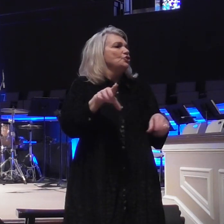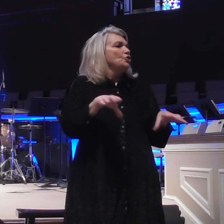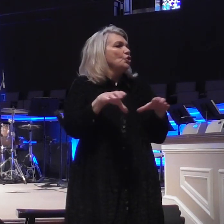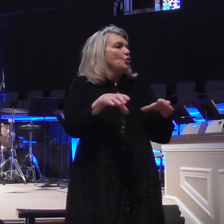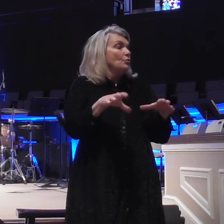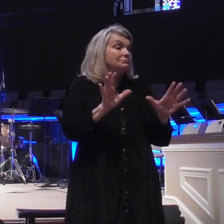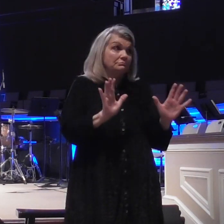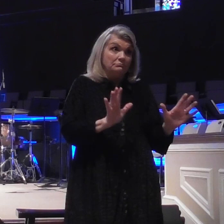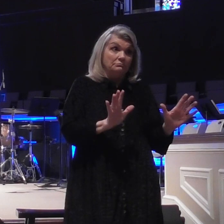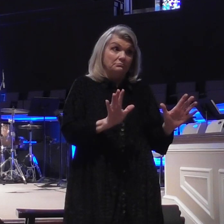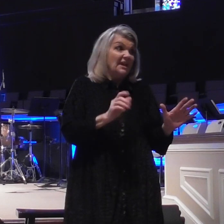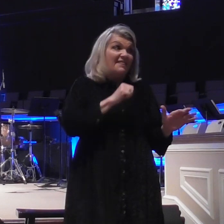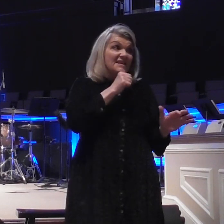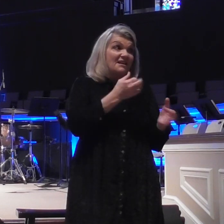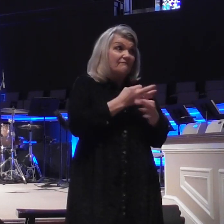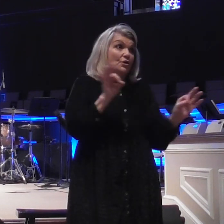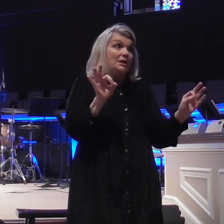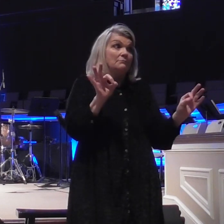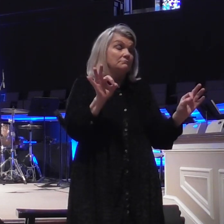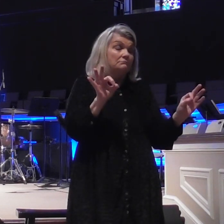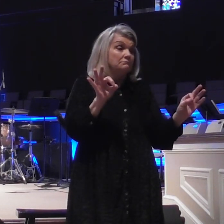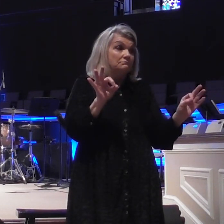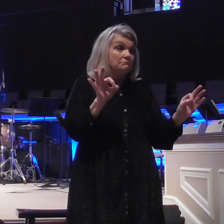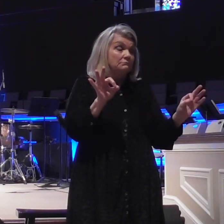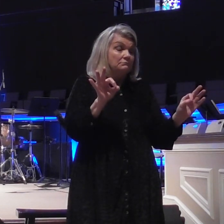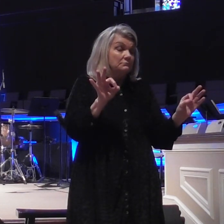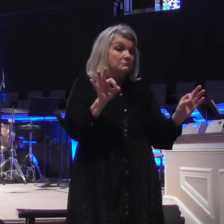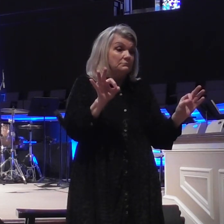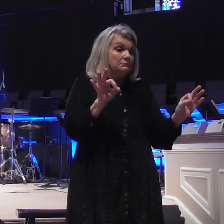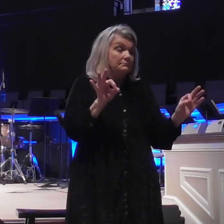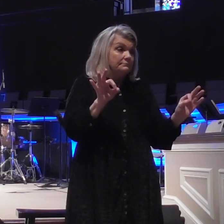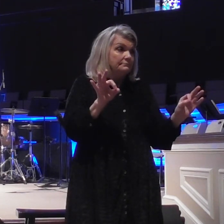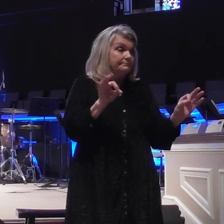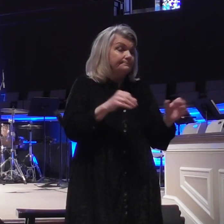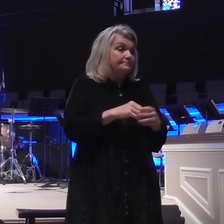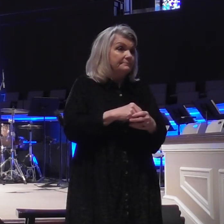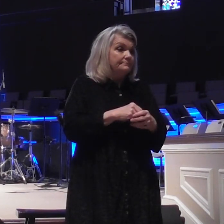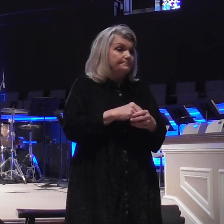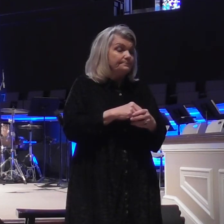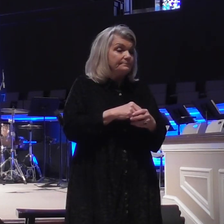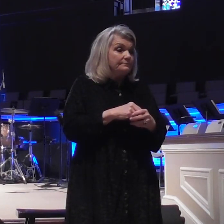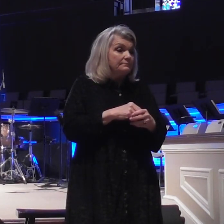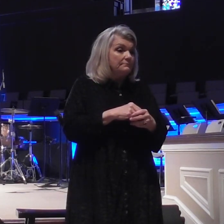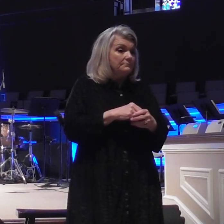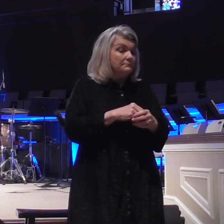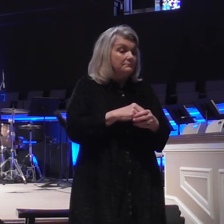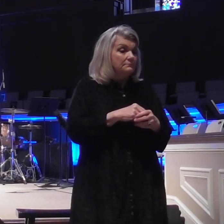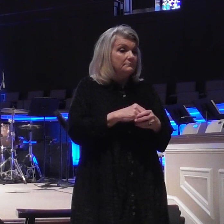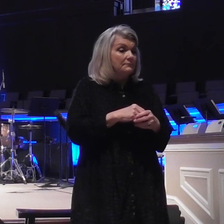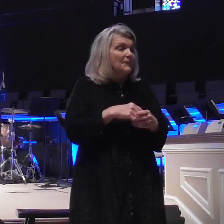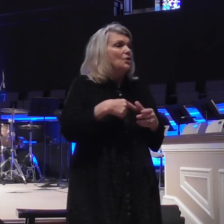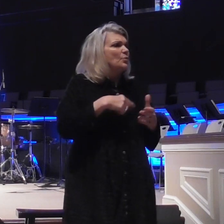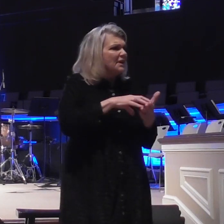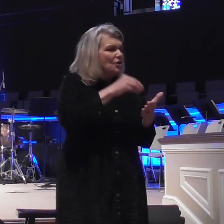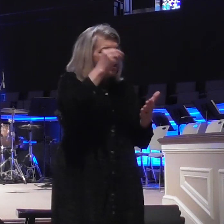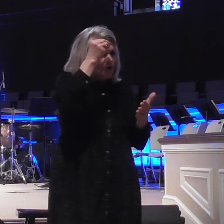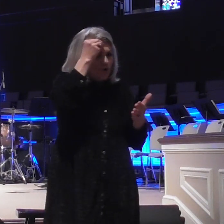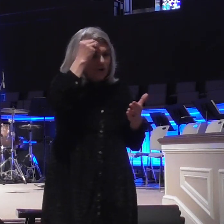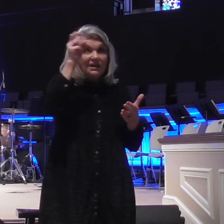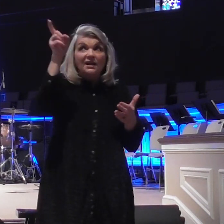And so we need to preach and teach, and Paul preaches and teaches the beauty of a godly creational restraint,